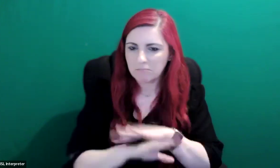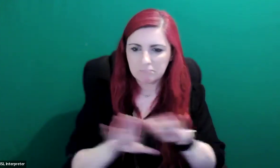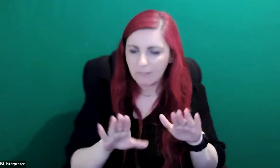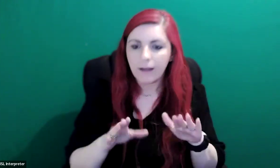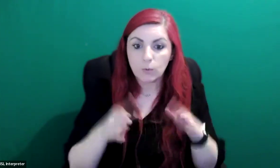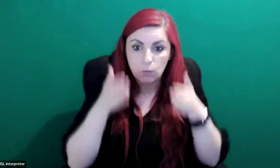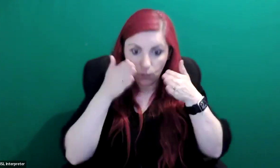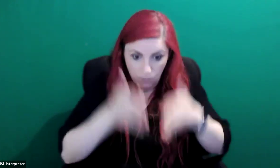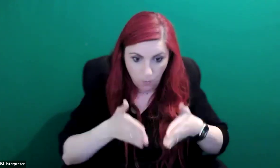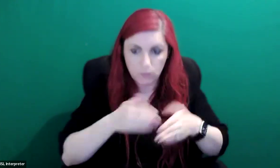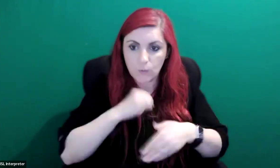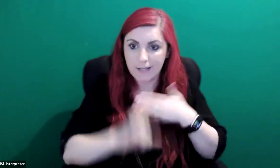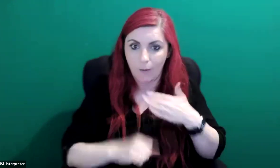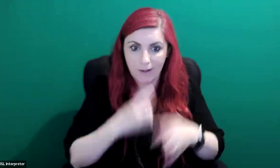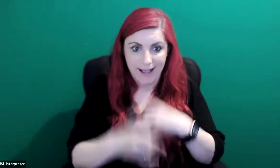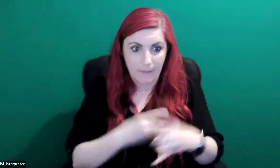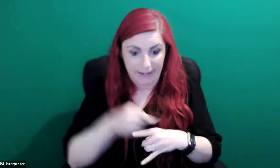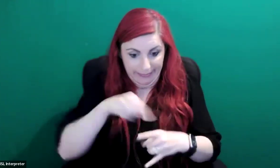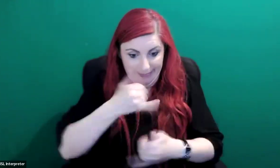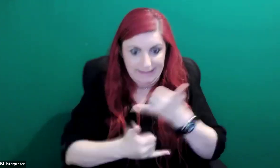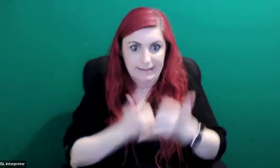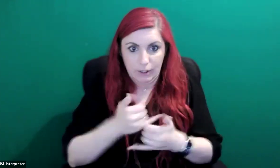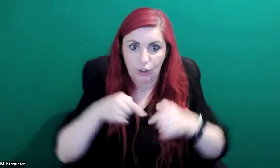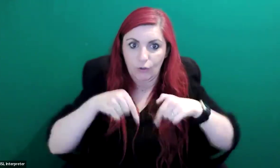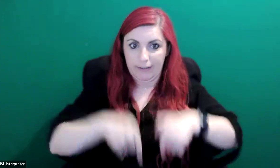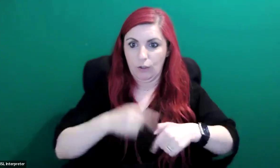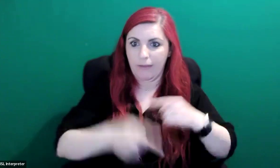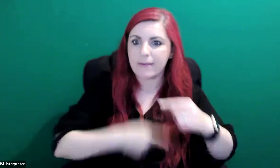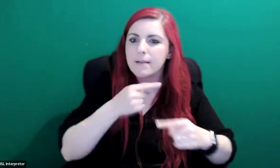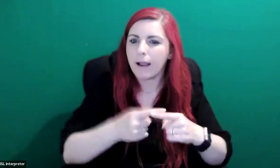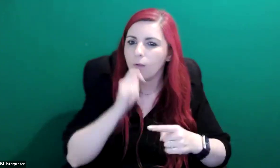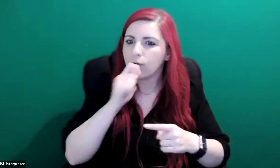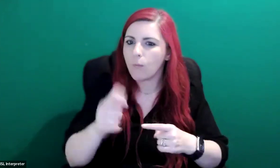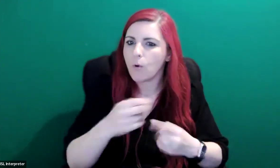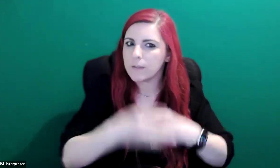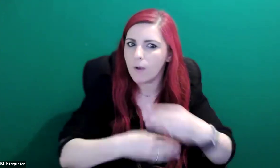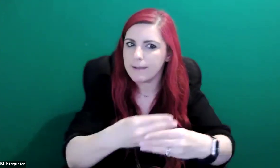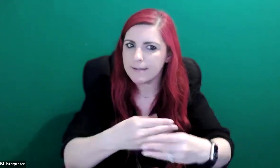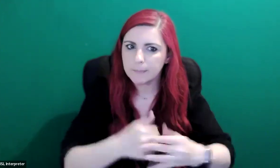I want to focus on what's happening this year in the cycle of the reporting process.